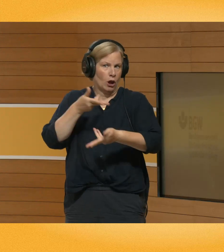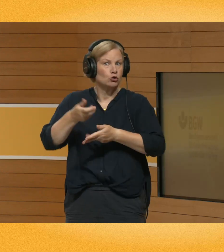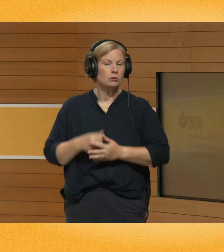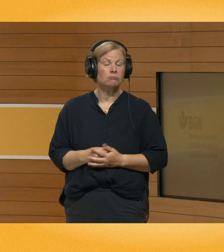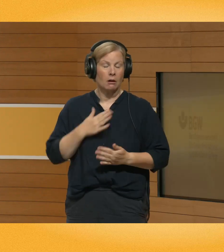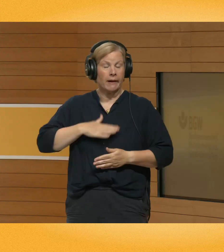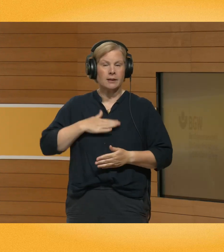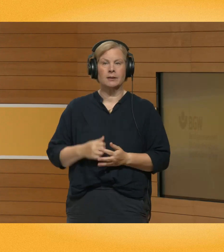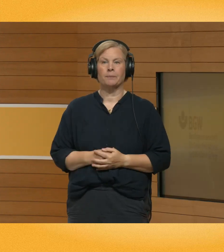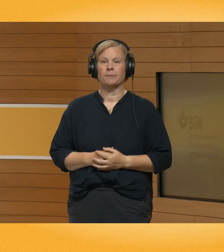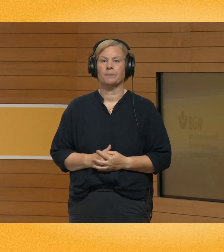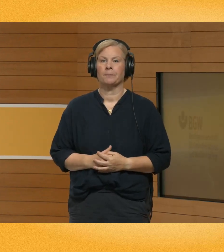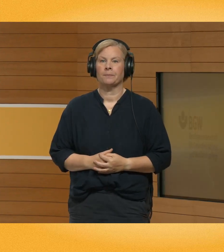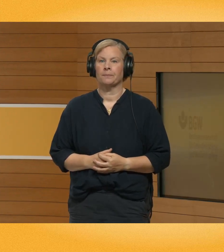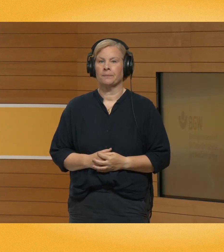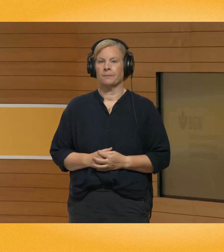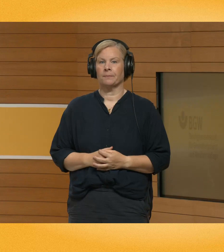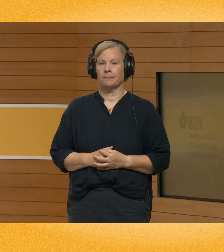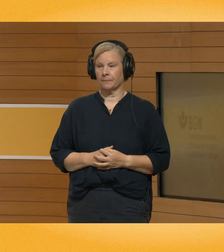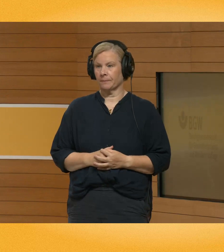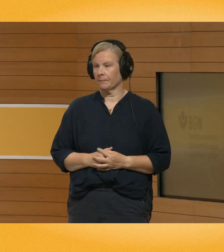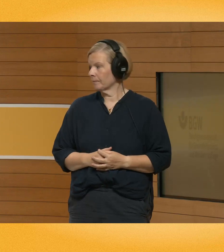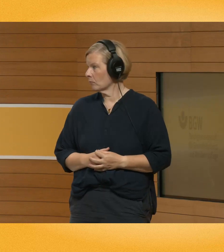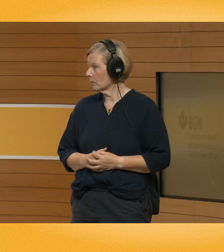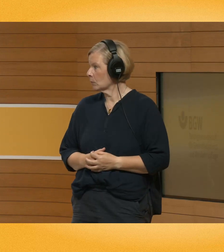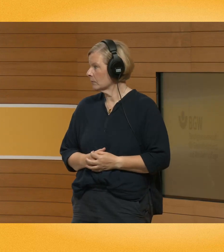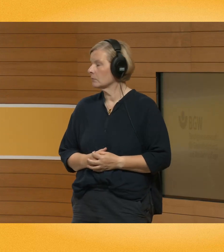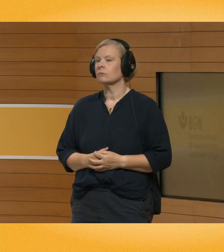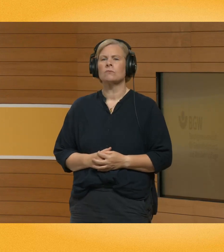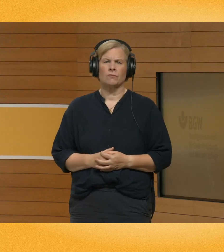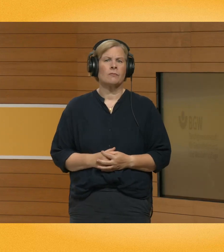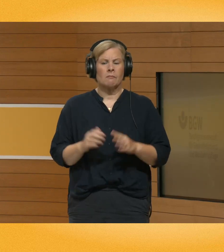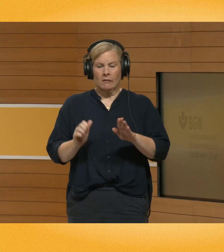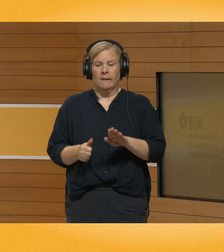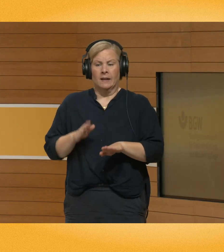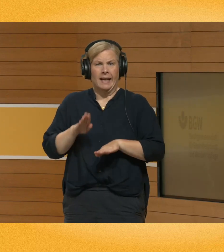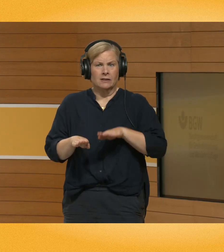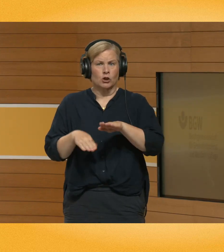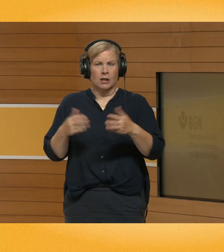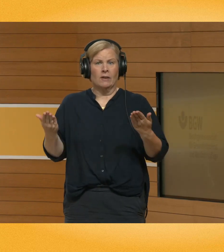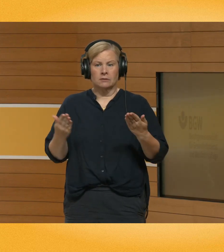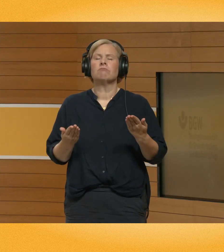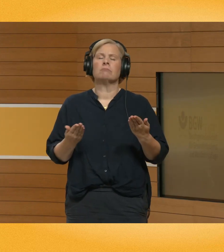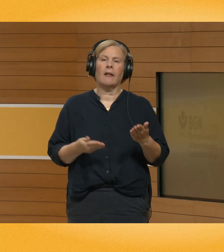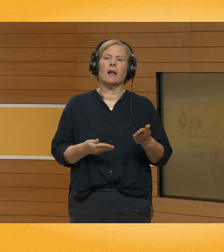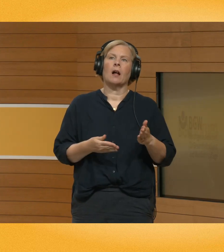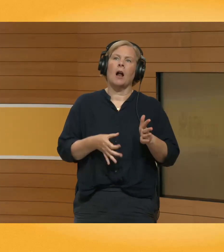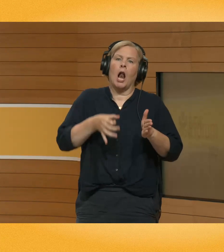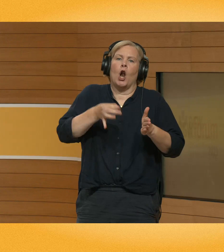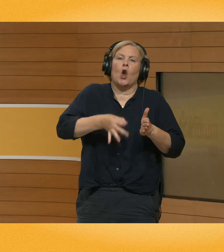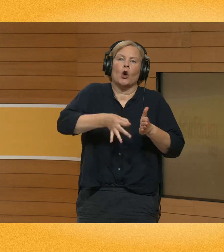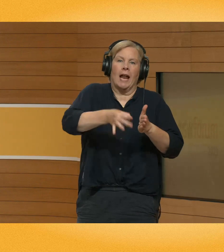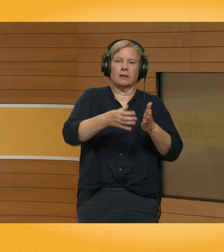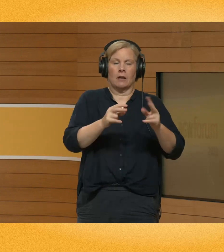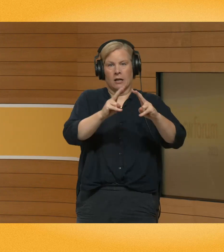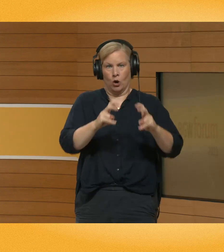Maybe the first steps are to look at the gap analysis, some points, not the whole gap analysis, but there you can find some important things, or you can